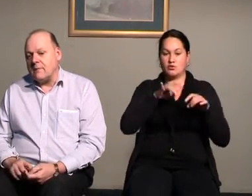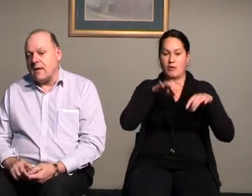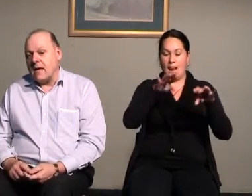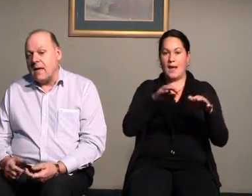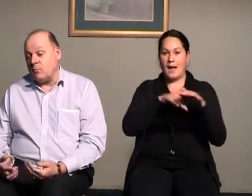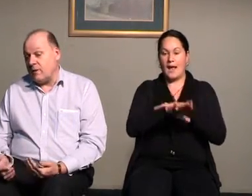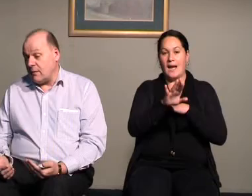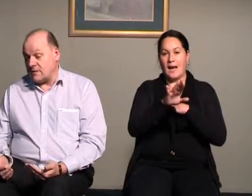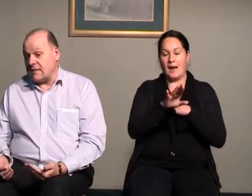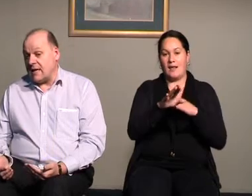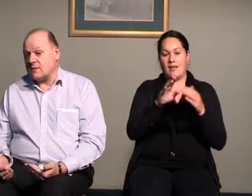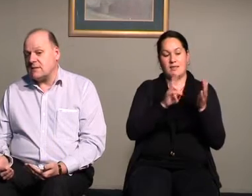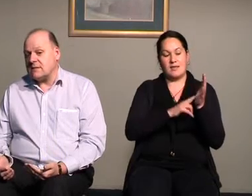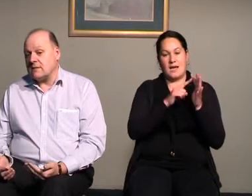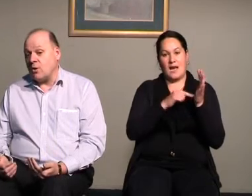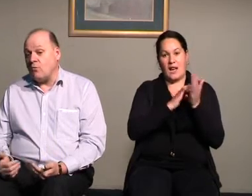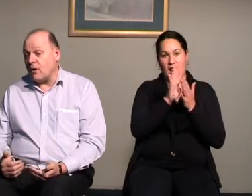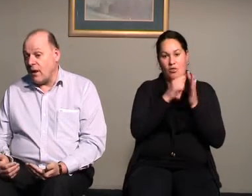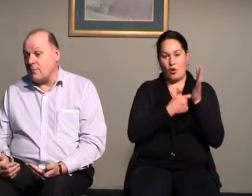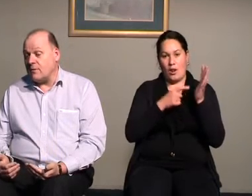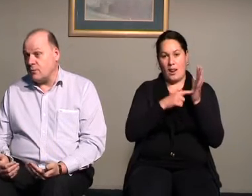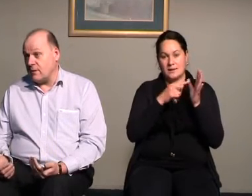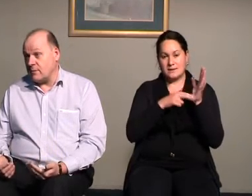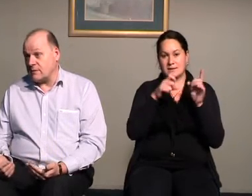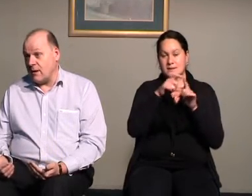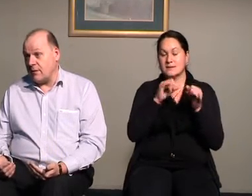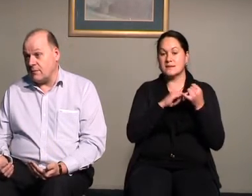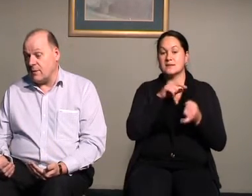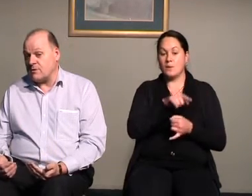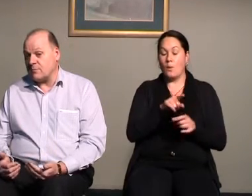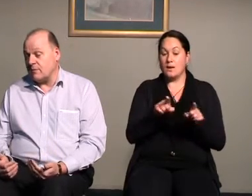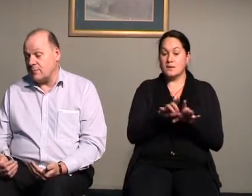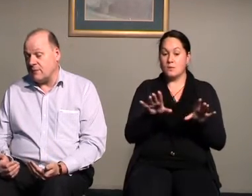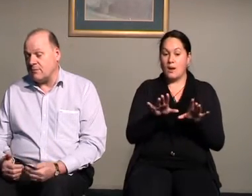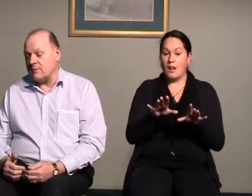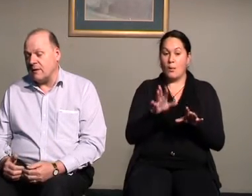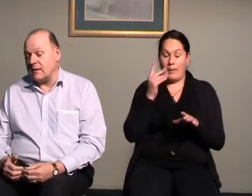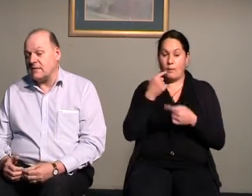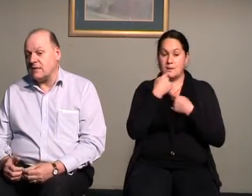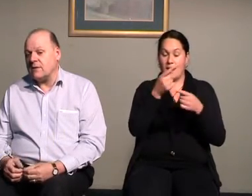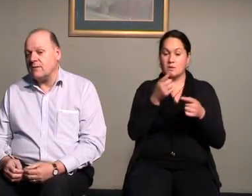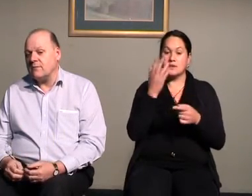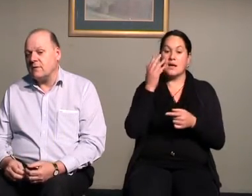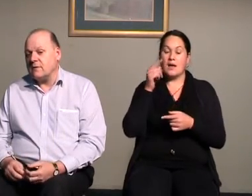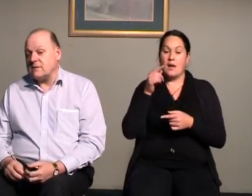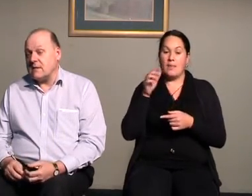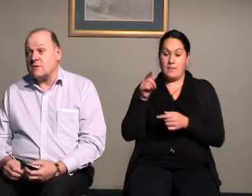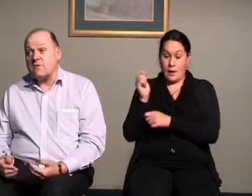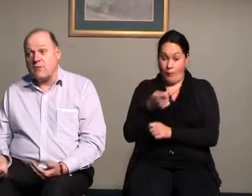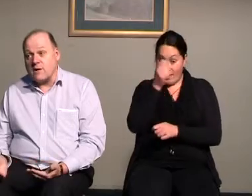And when that was announced, the golf club, where he was a part and a membership and had been for about at least a year,